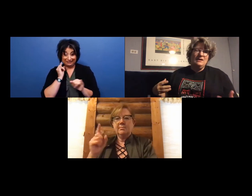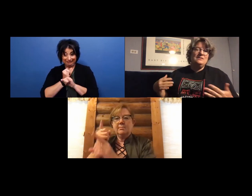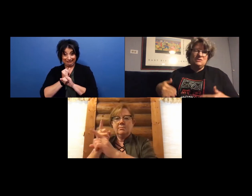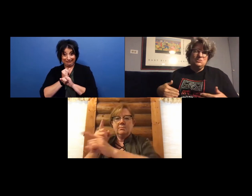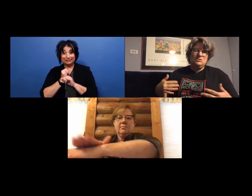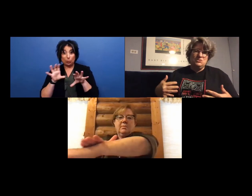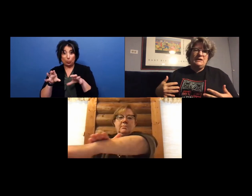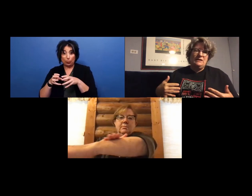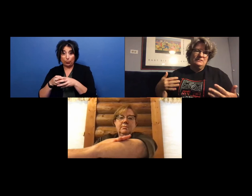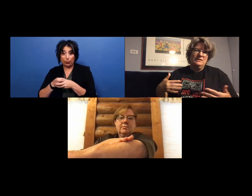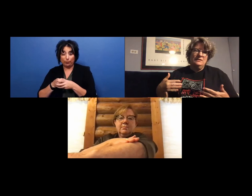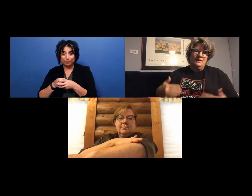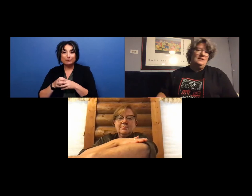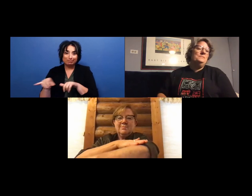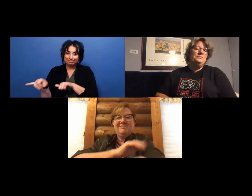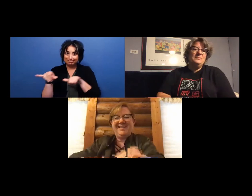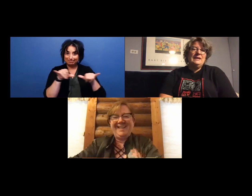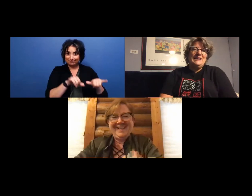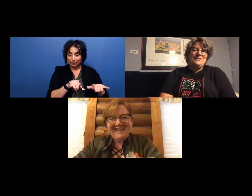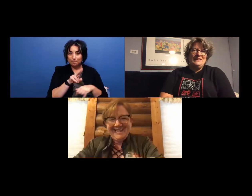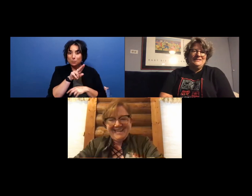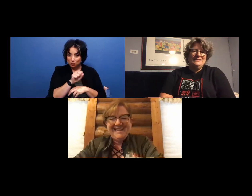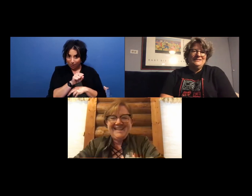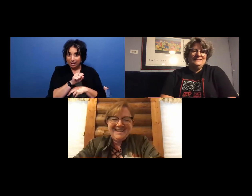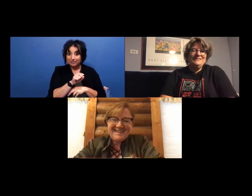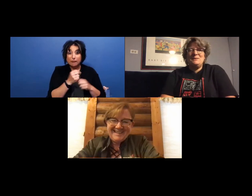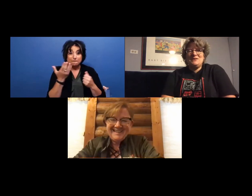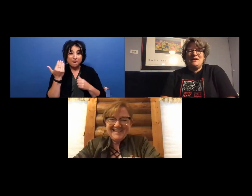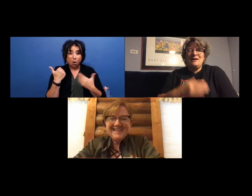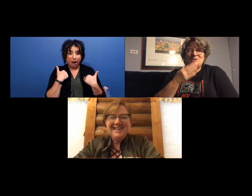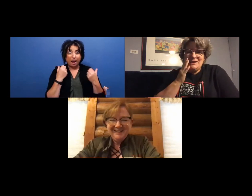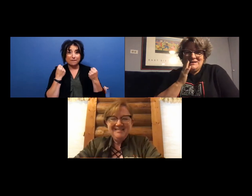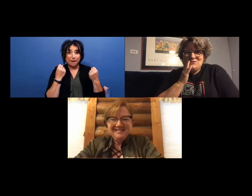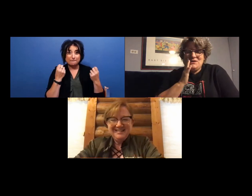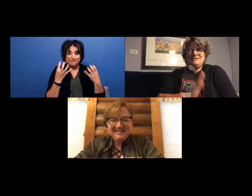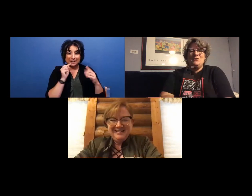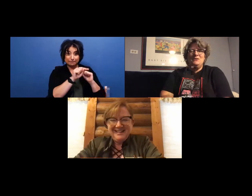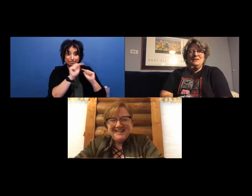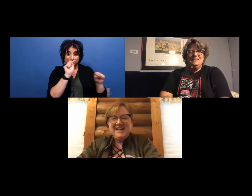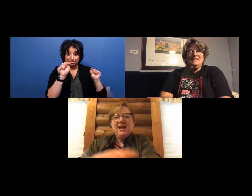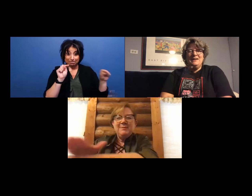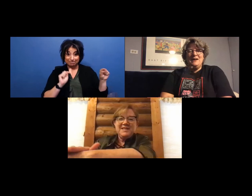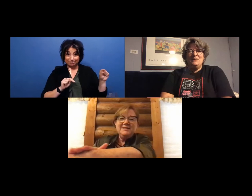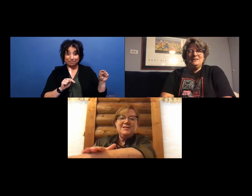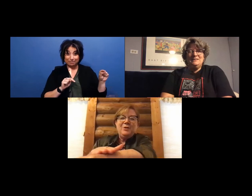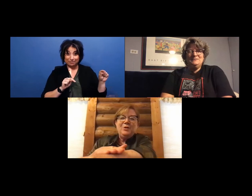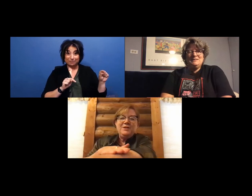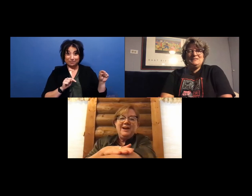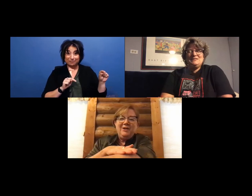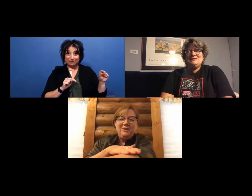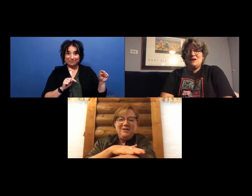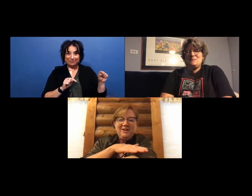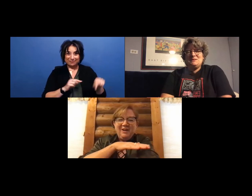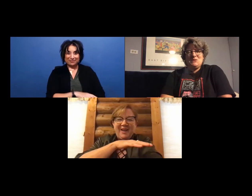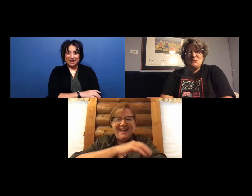like the schools are shrinking here in, I'm sorry, I'm talking too fast. I'm saying slow